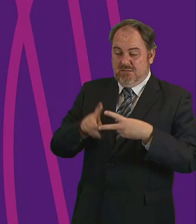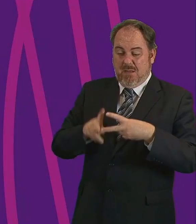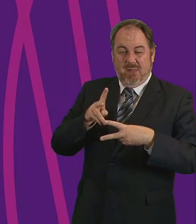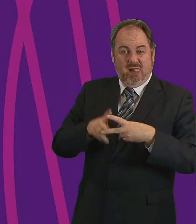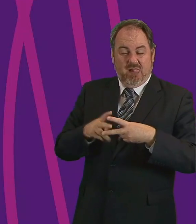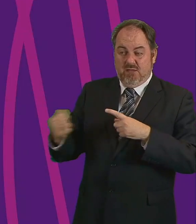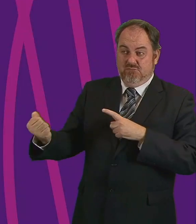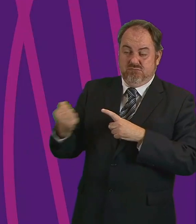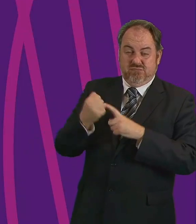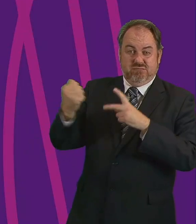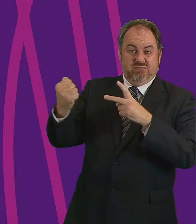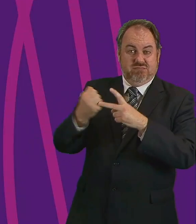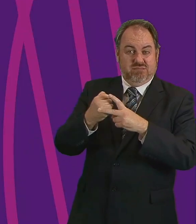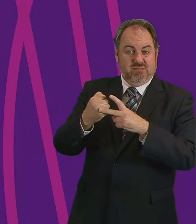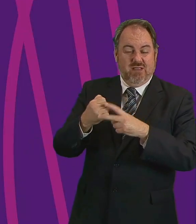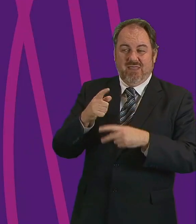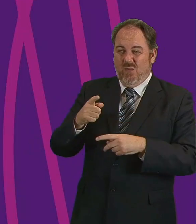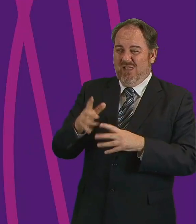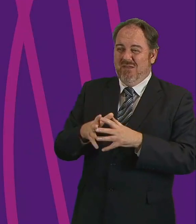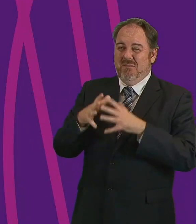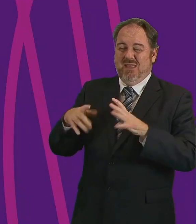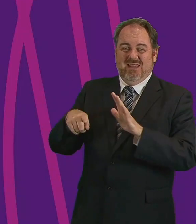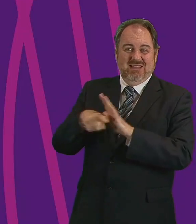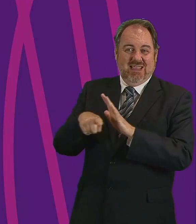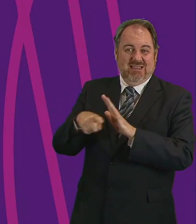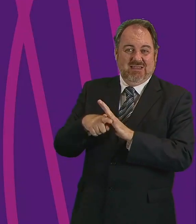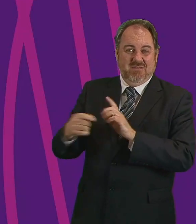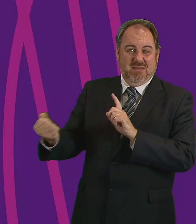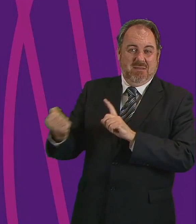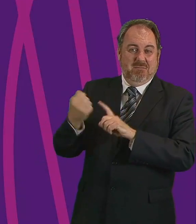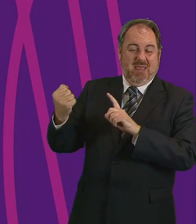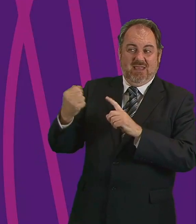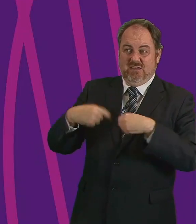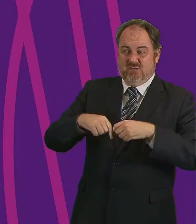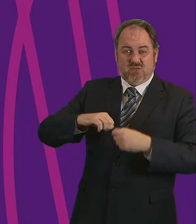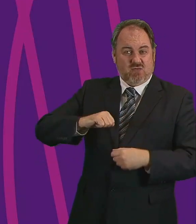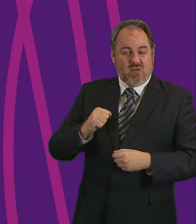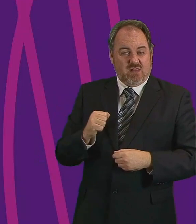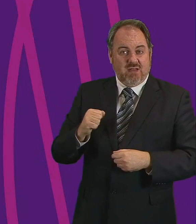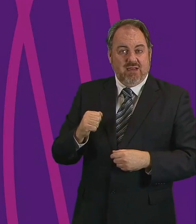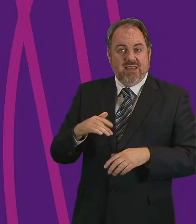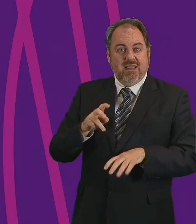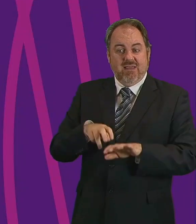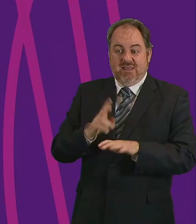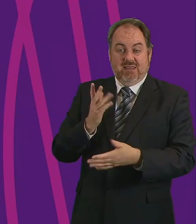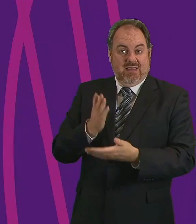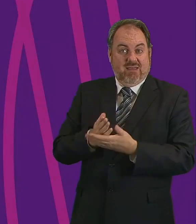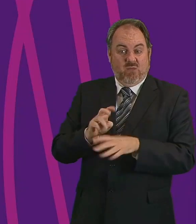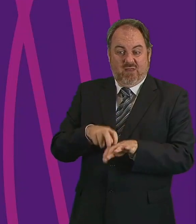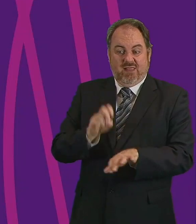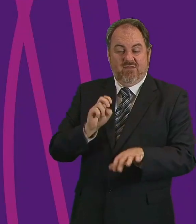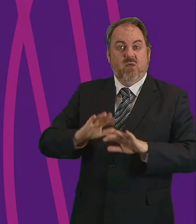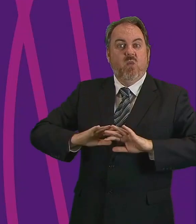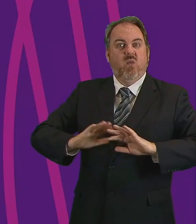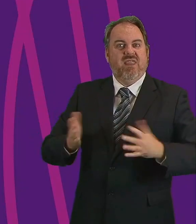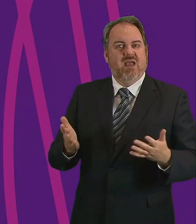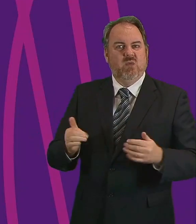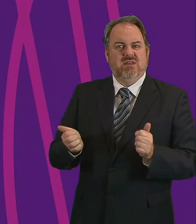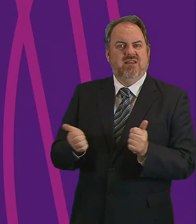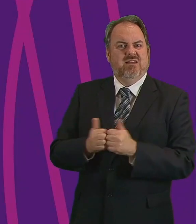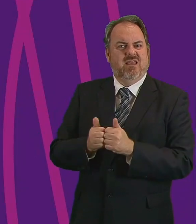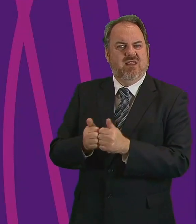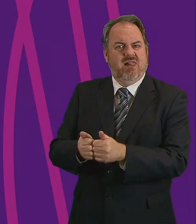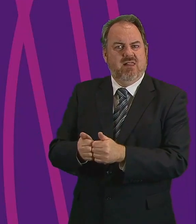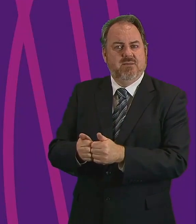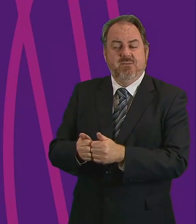negative economic effect upon Scotland, whether we'll leave with or without a deal. 2 weeks ago in the Culture, Tourism, Europe and External